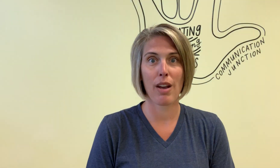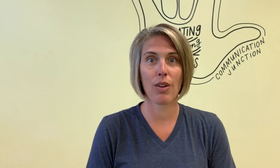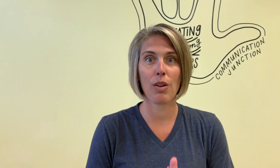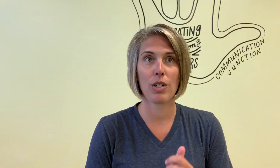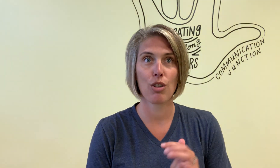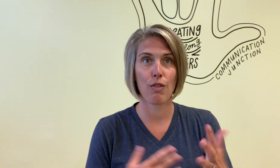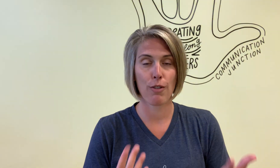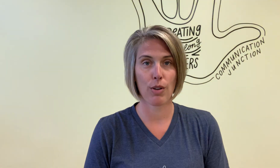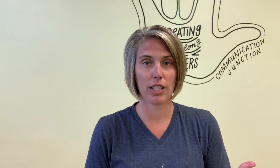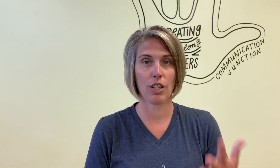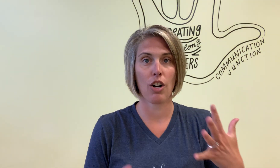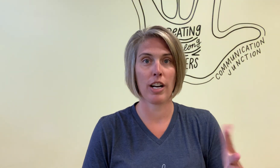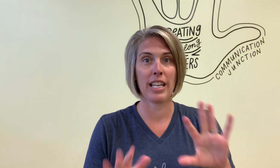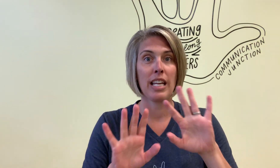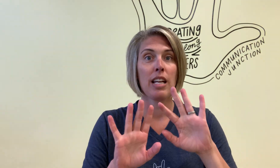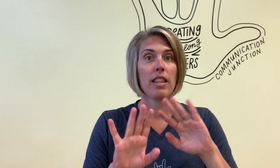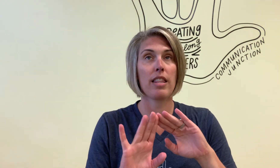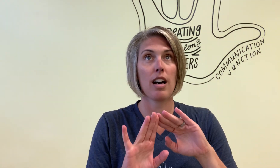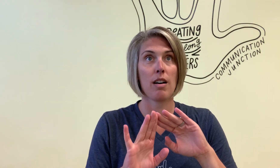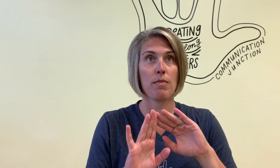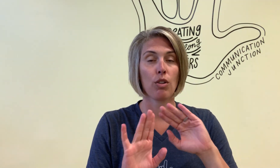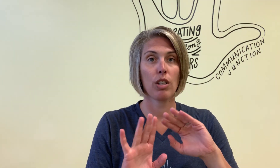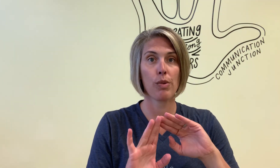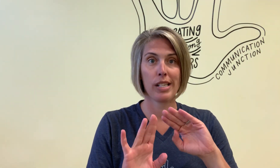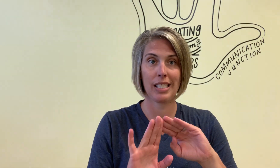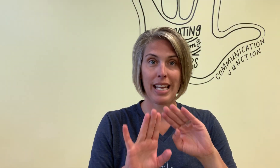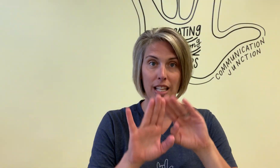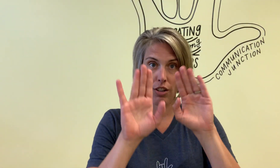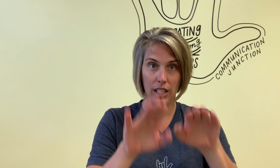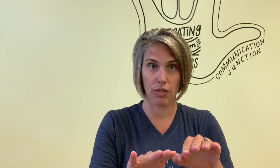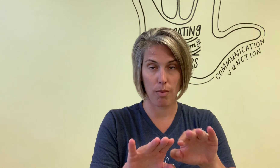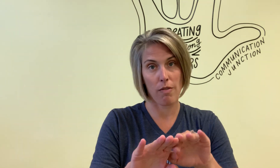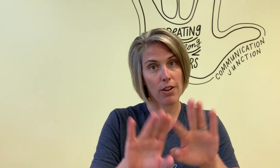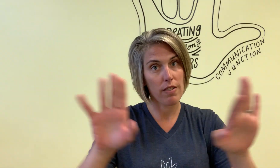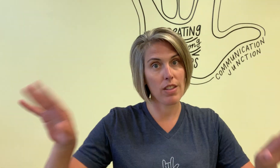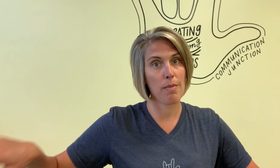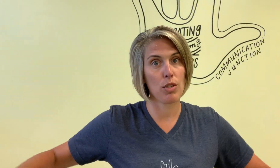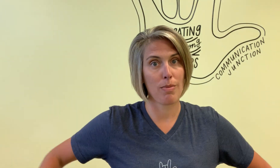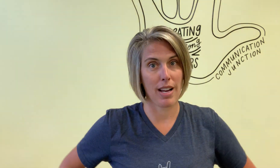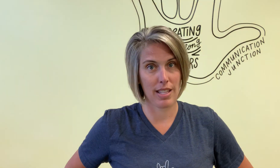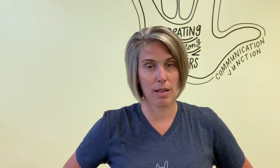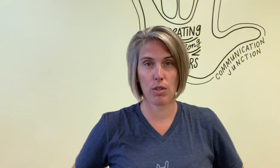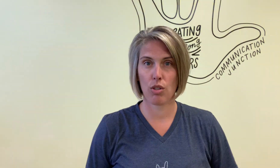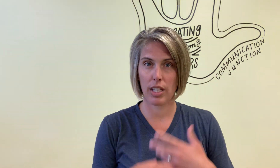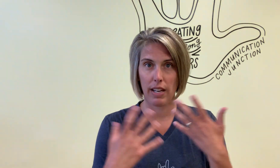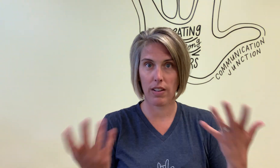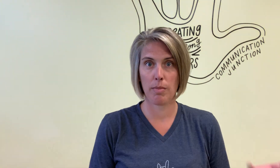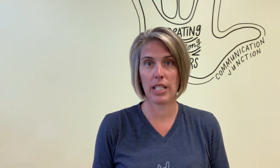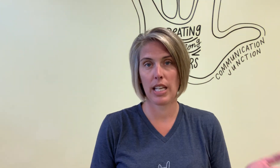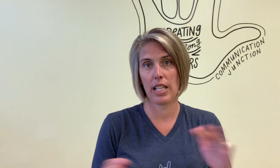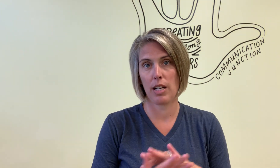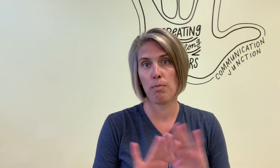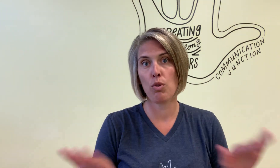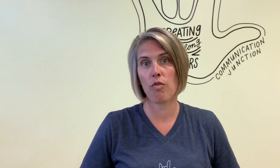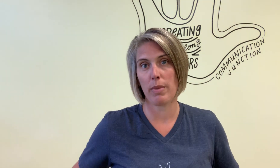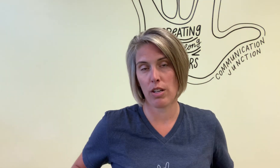really want you to focus on your little one taking their hands from in front of them to behind them. So just kind of imitating that movement or